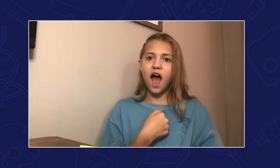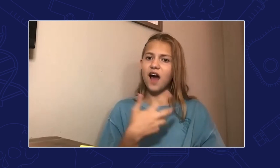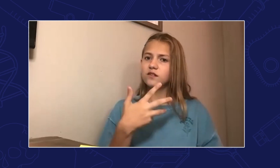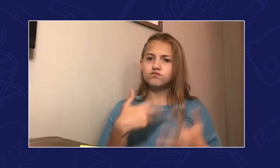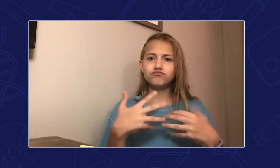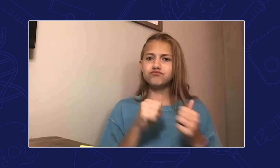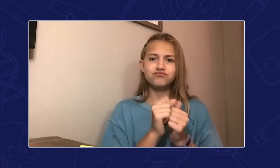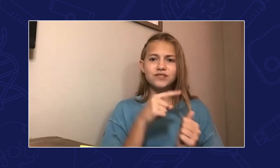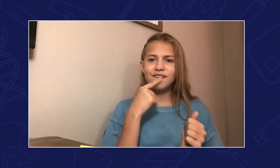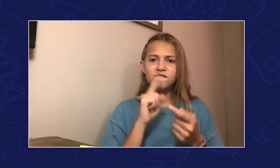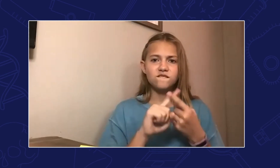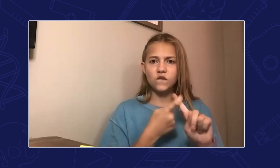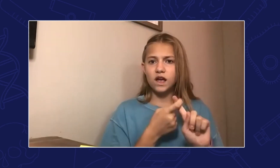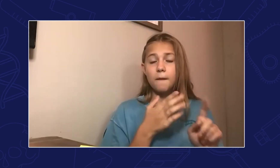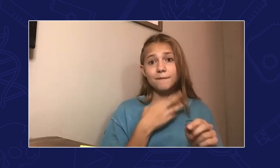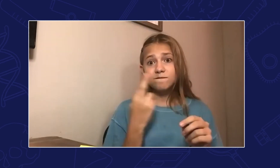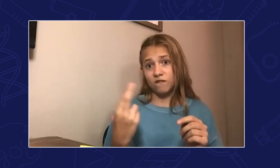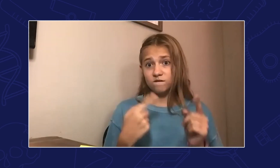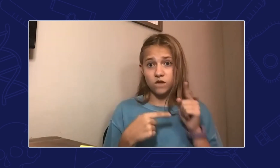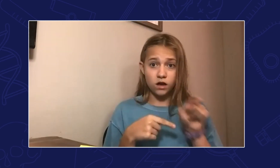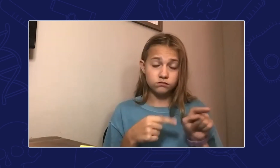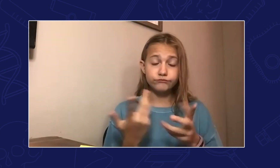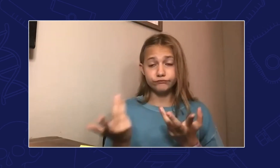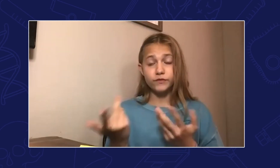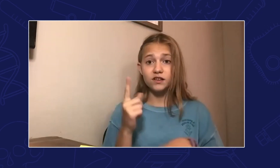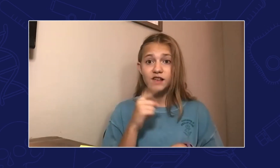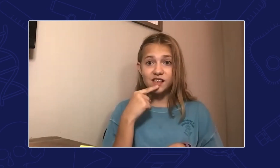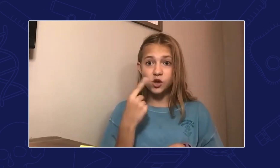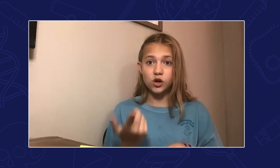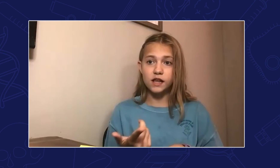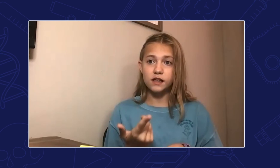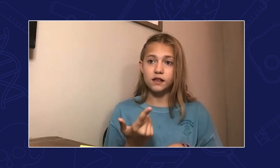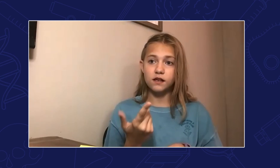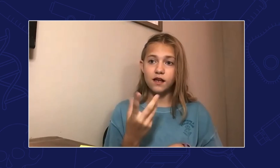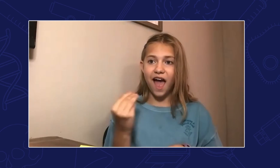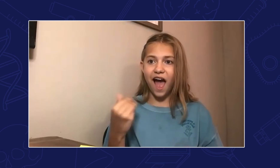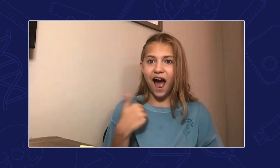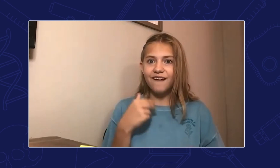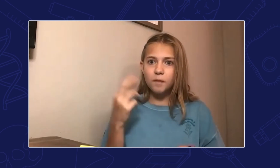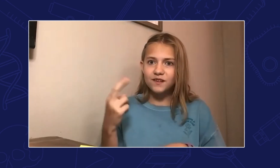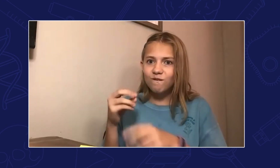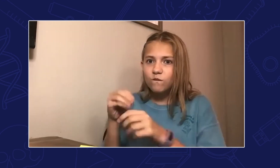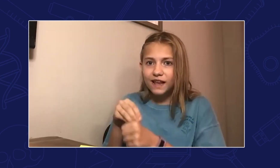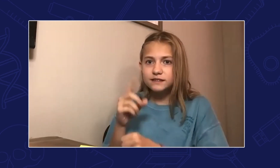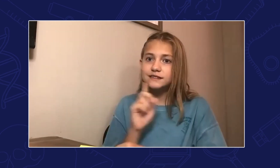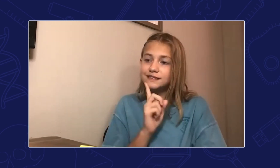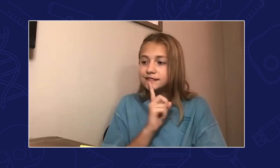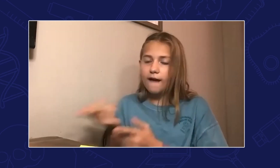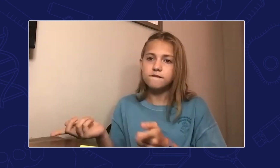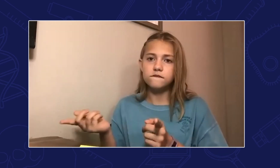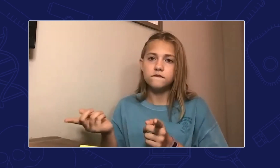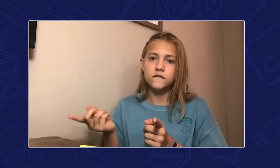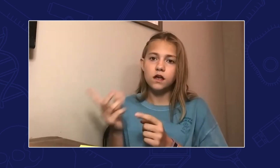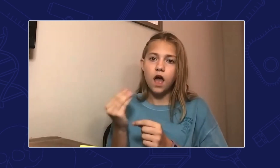Like for me, I have hearing friends. I have a best friend who is hearing. And I have a best friend in the deaf